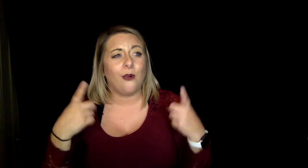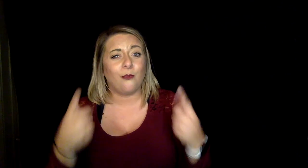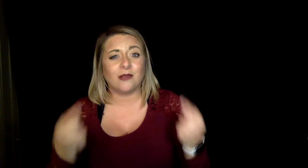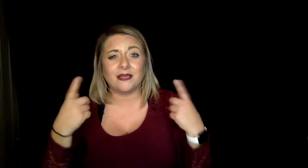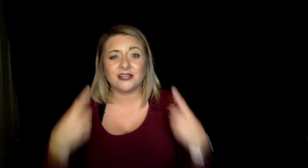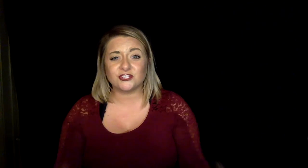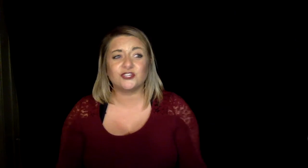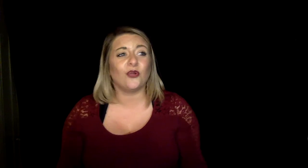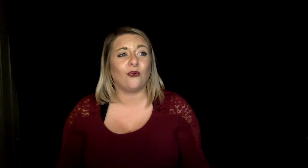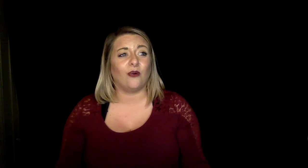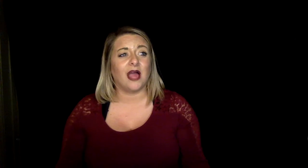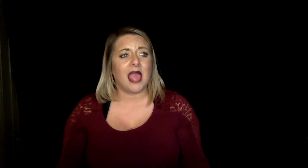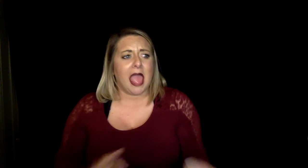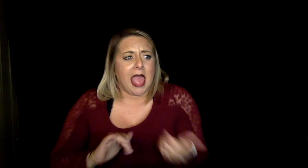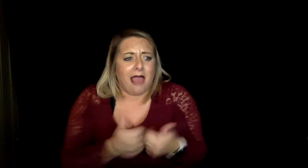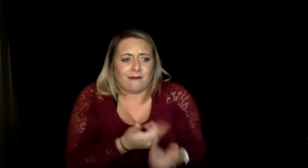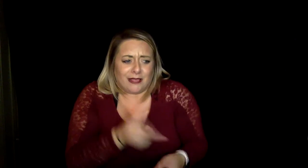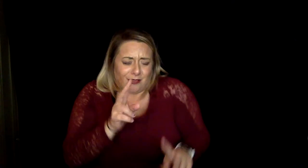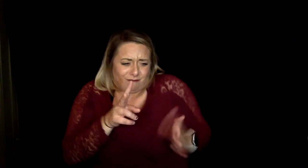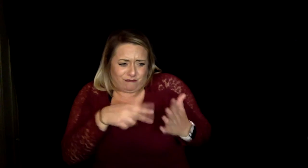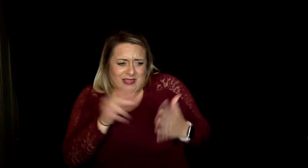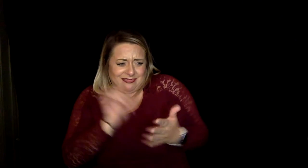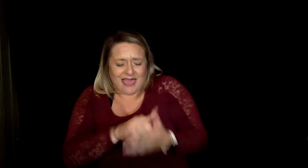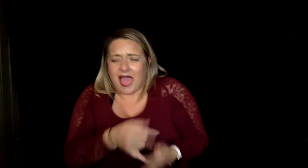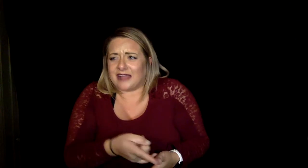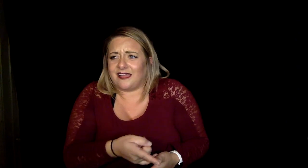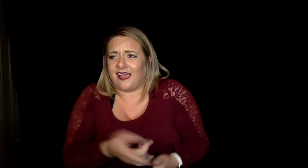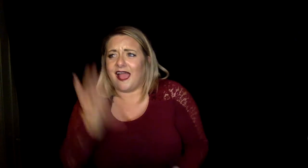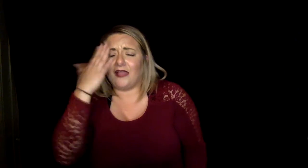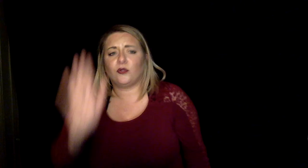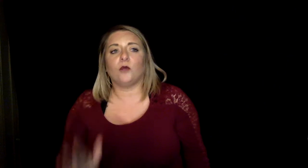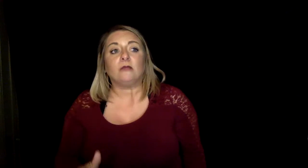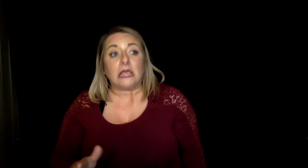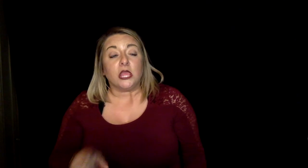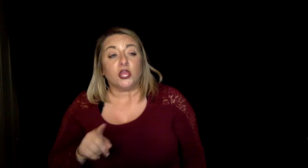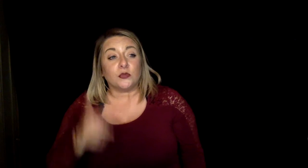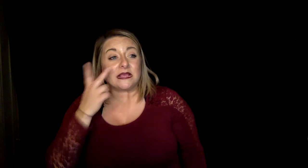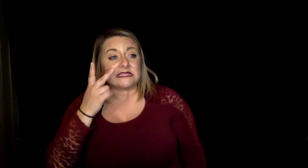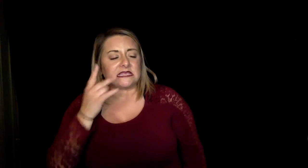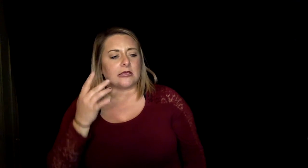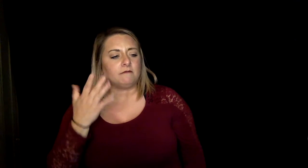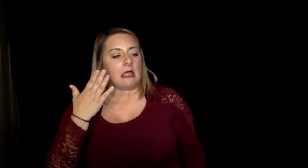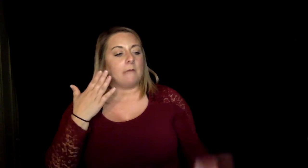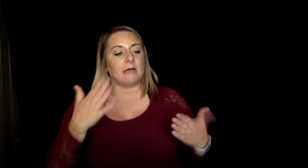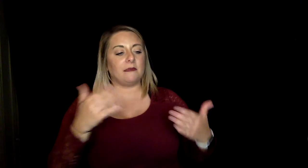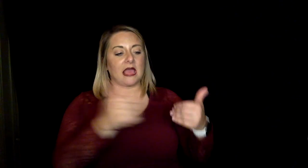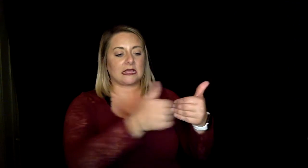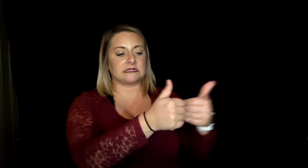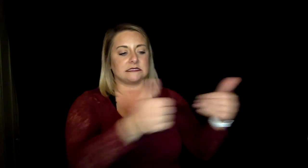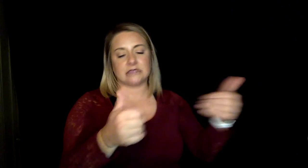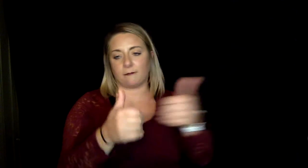What am I going to do? How am I going to read that? I don't know. You can see, maybe I can